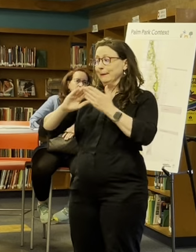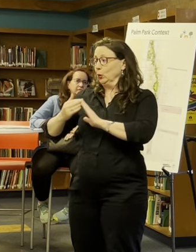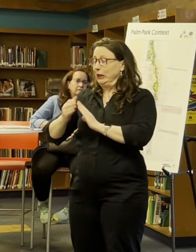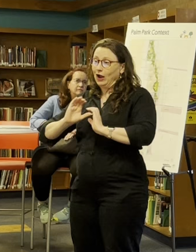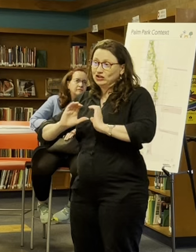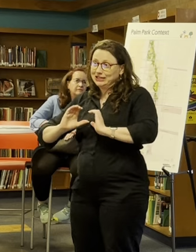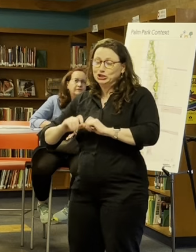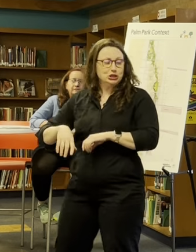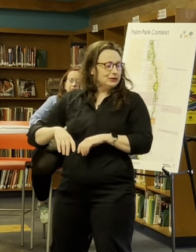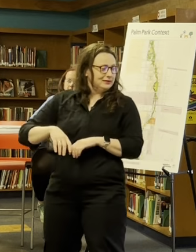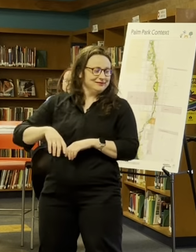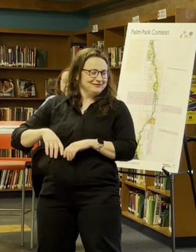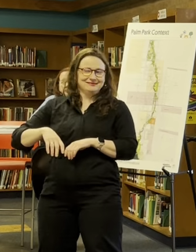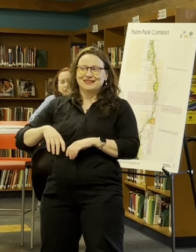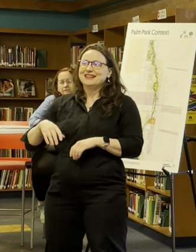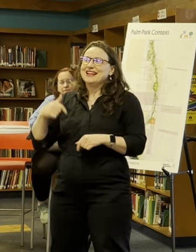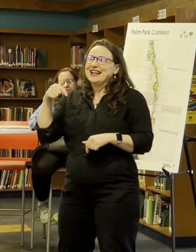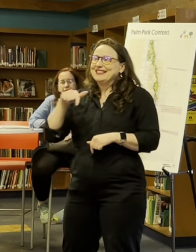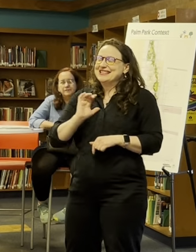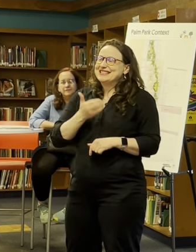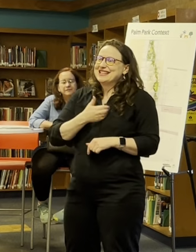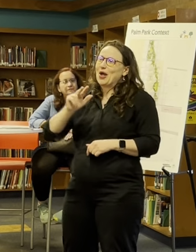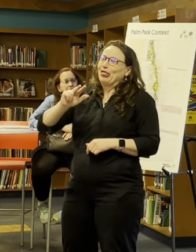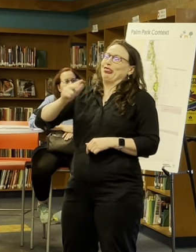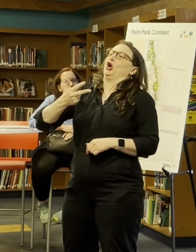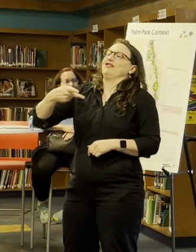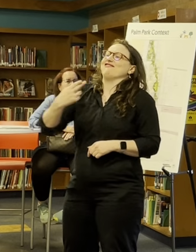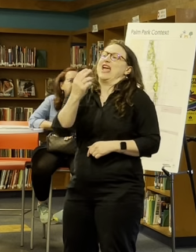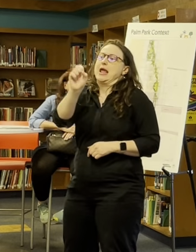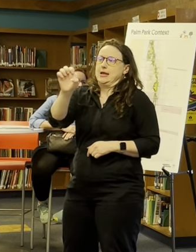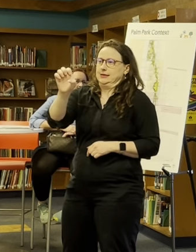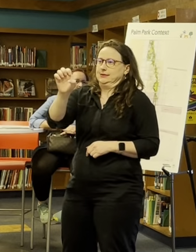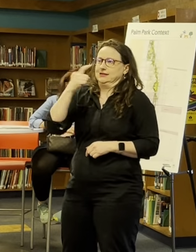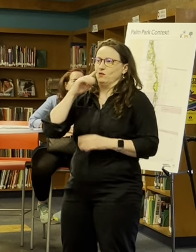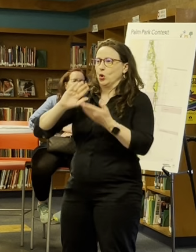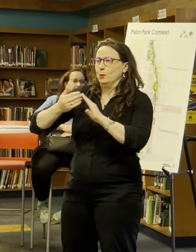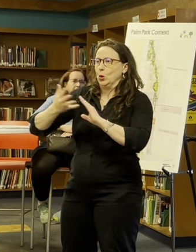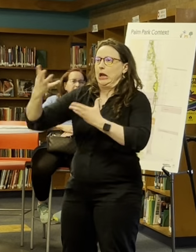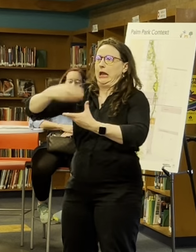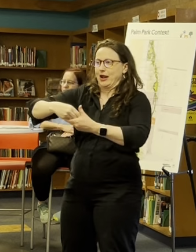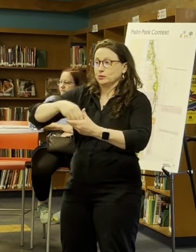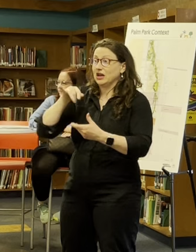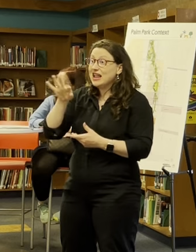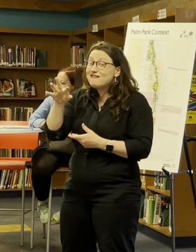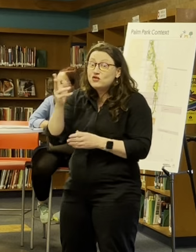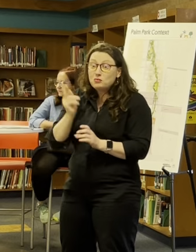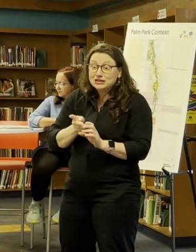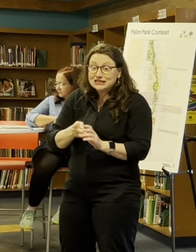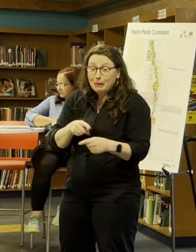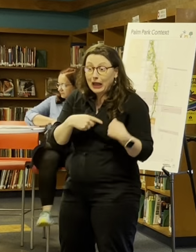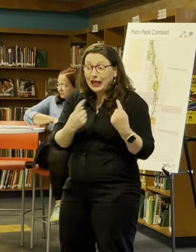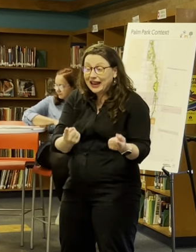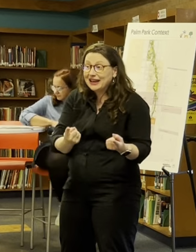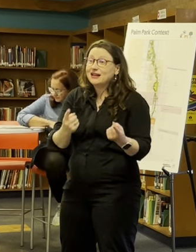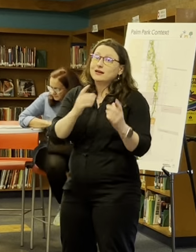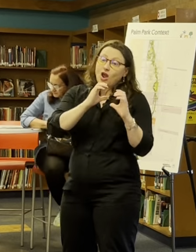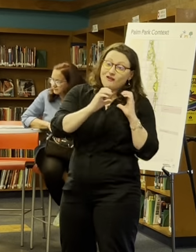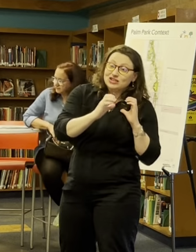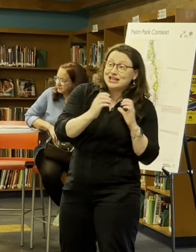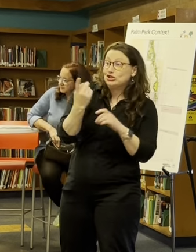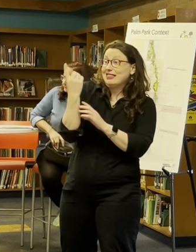Conversation. This is our third phase of our community engagement. So if you've participated in our